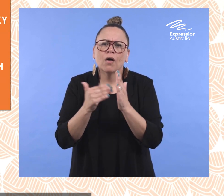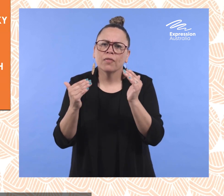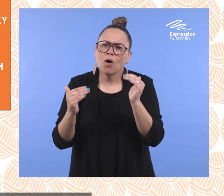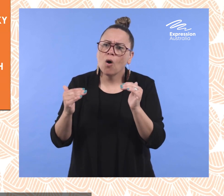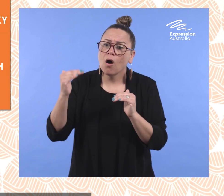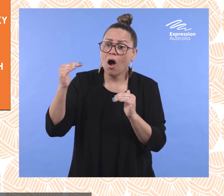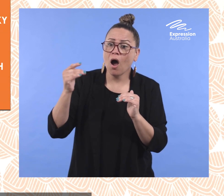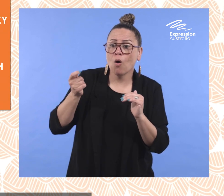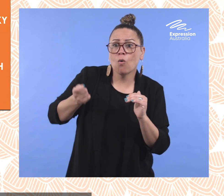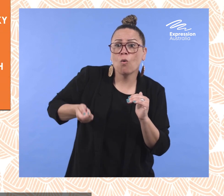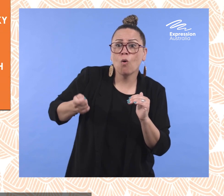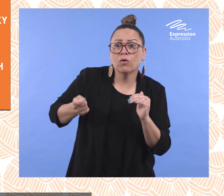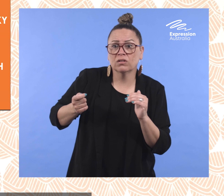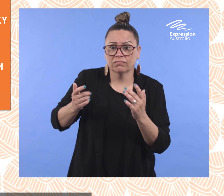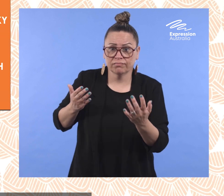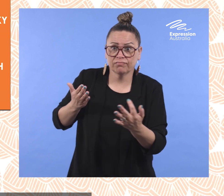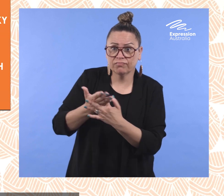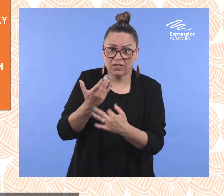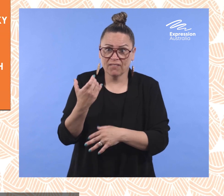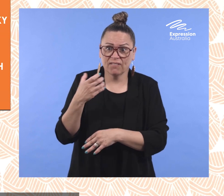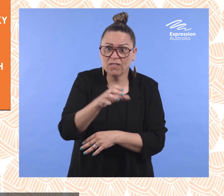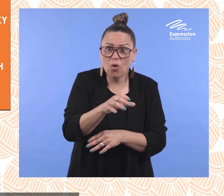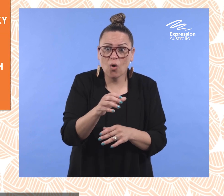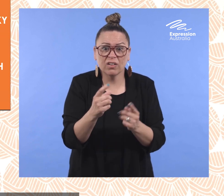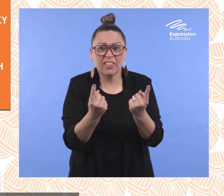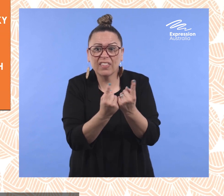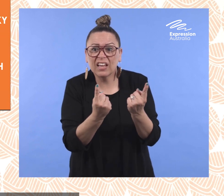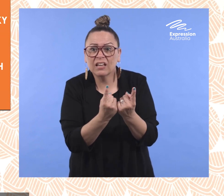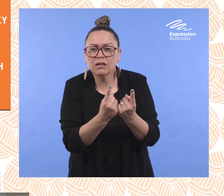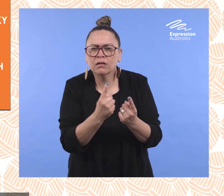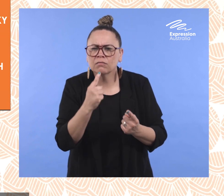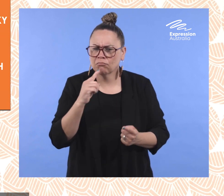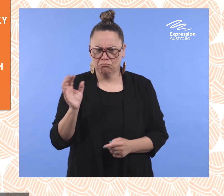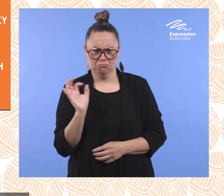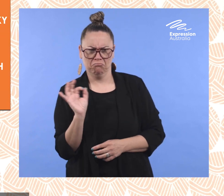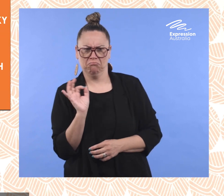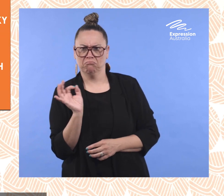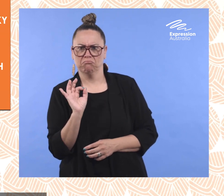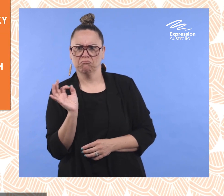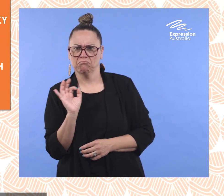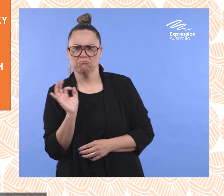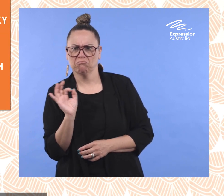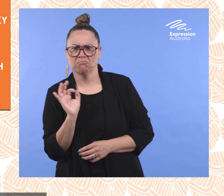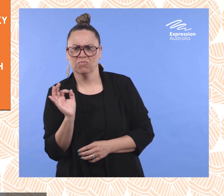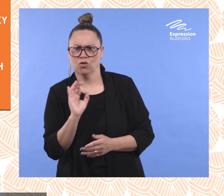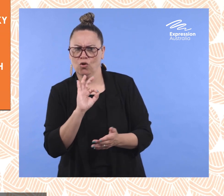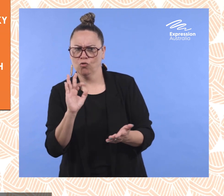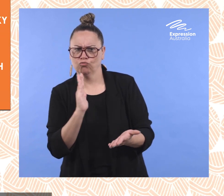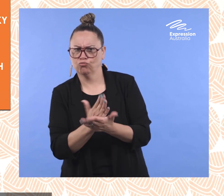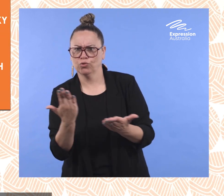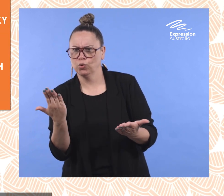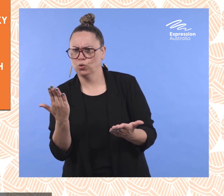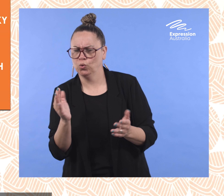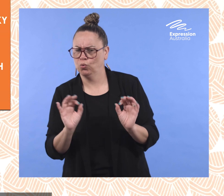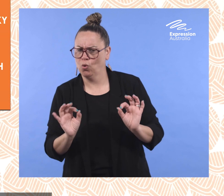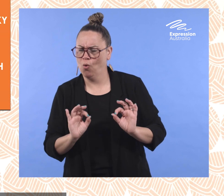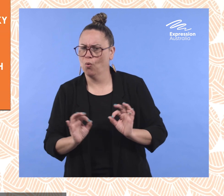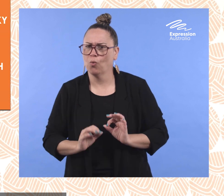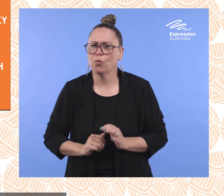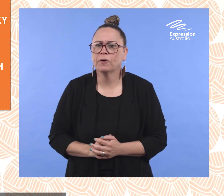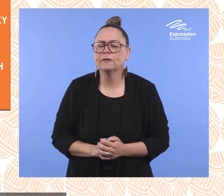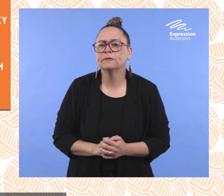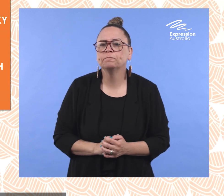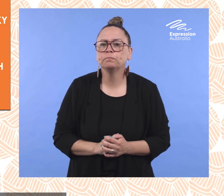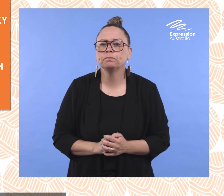if the High Court could have intervened and enforced things and so forth, they have found not to pass. That claim has found